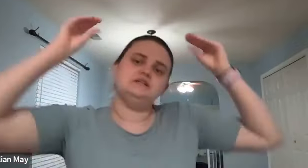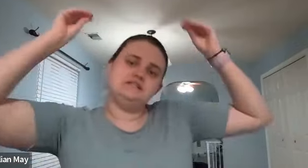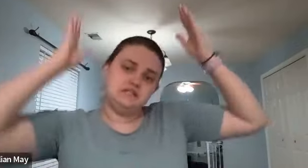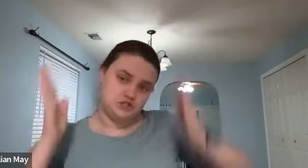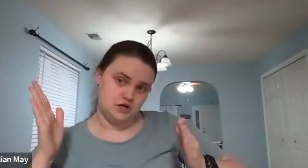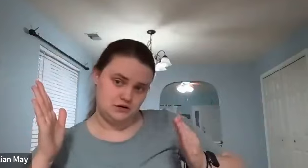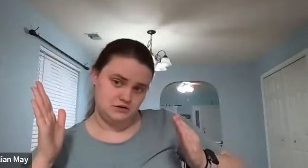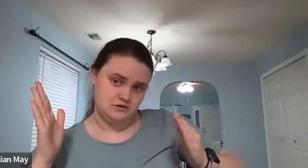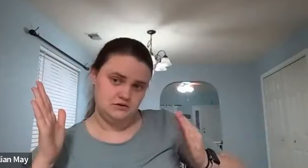teacher,